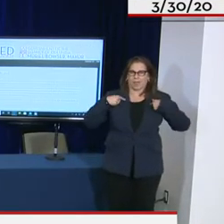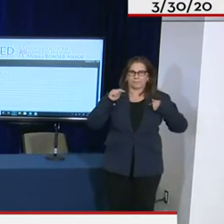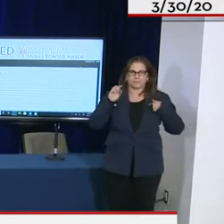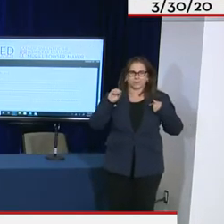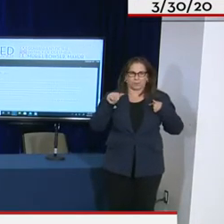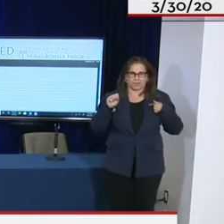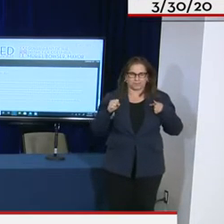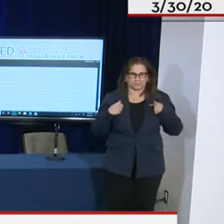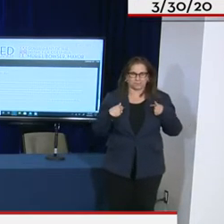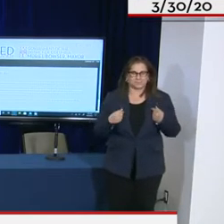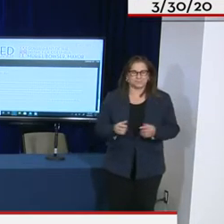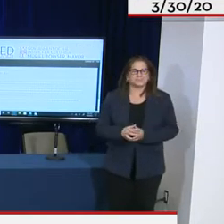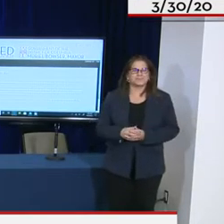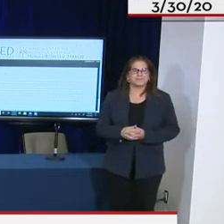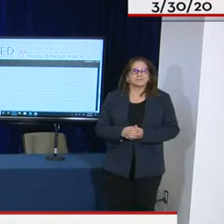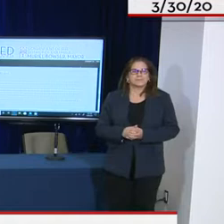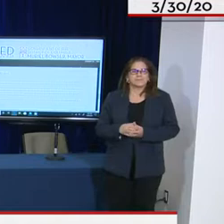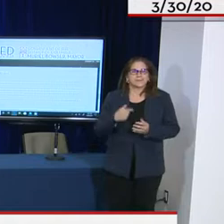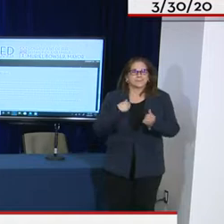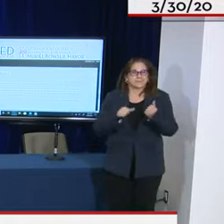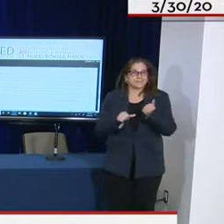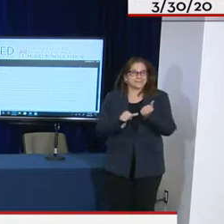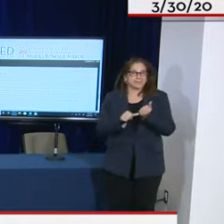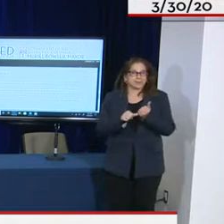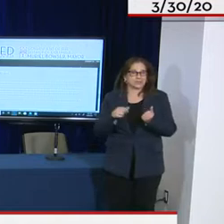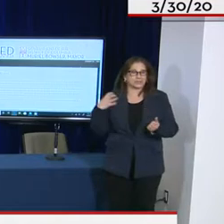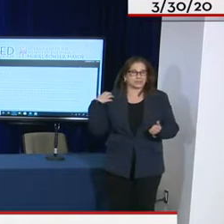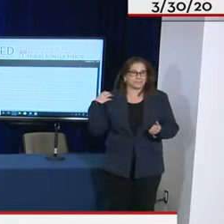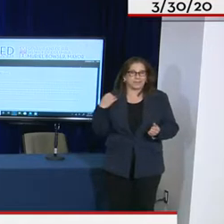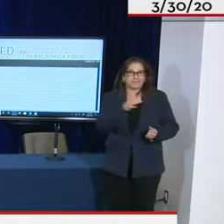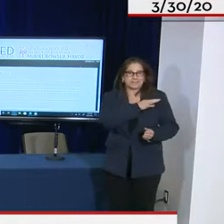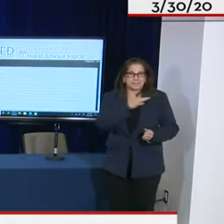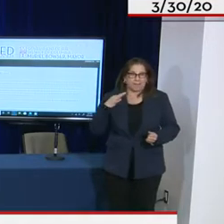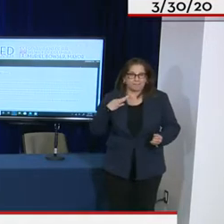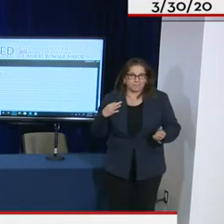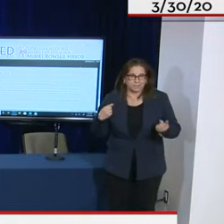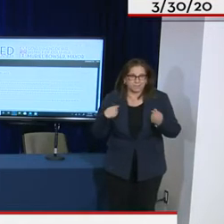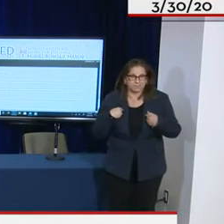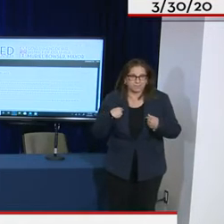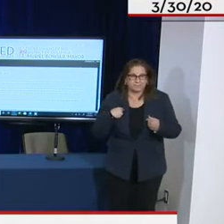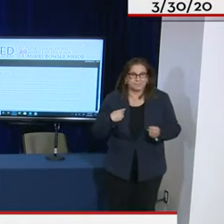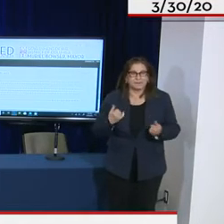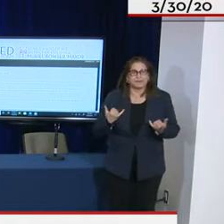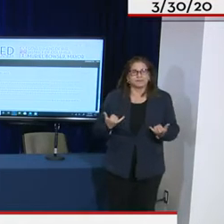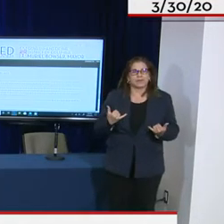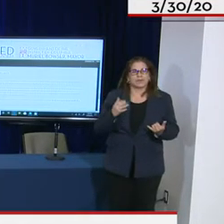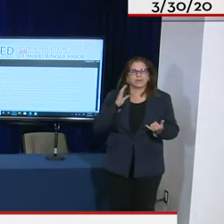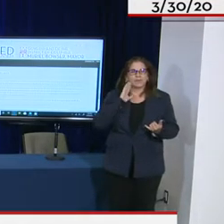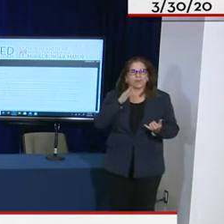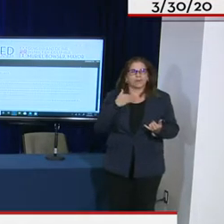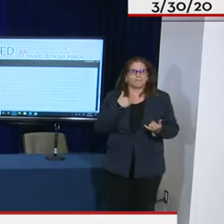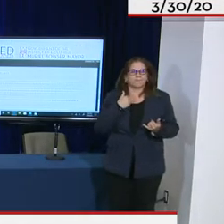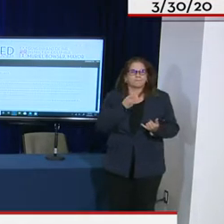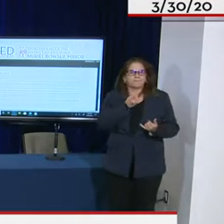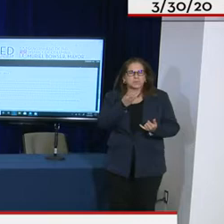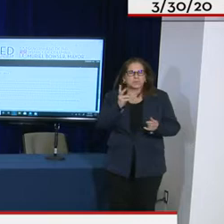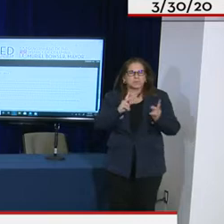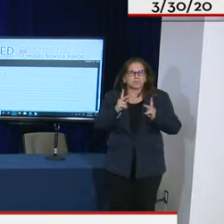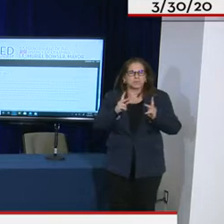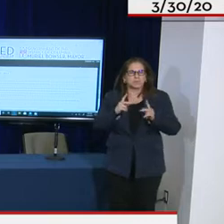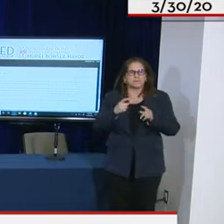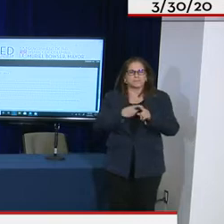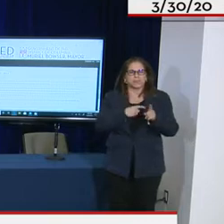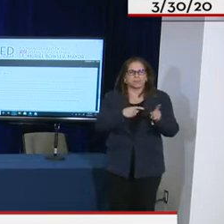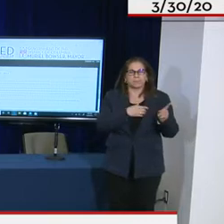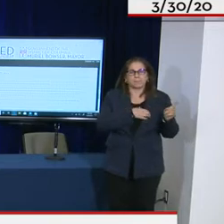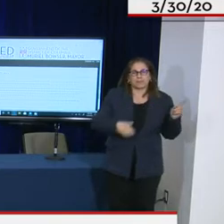Bowser. Today you'll hear from speakers from the Bowser administration, including our MC and lead for the call today, Sabangale Cook,